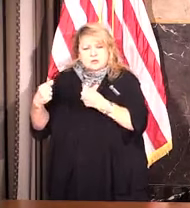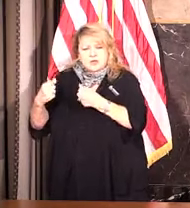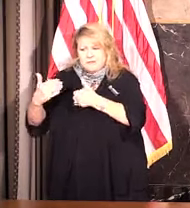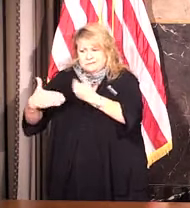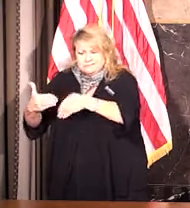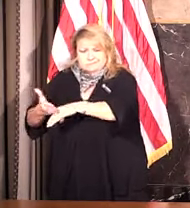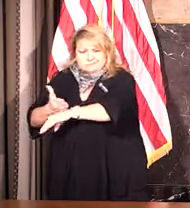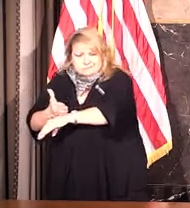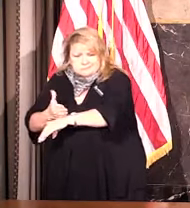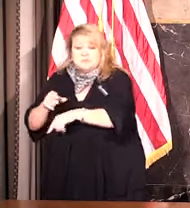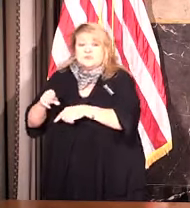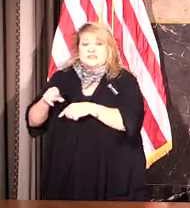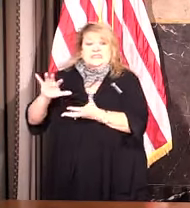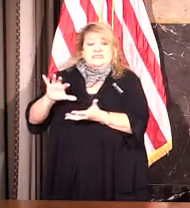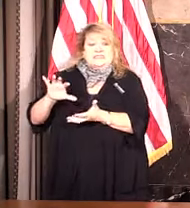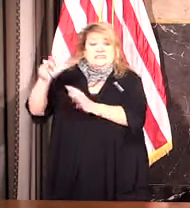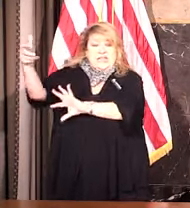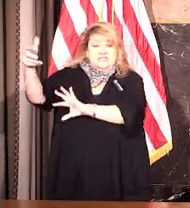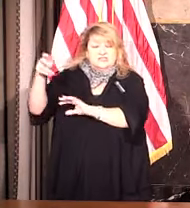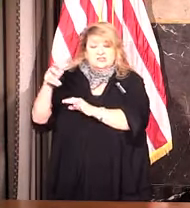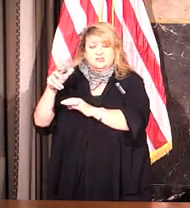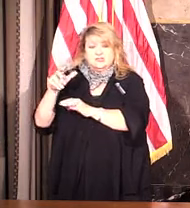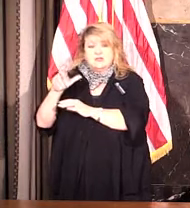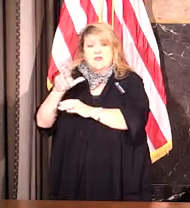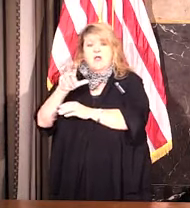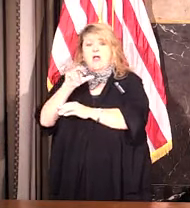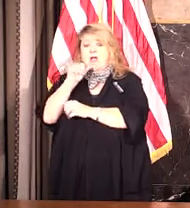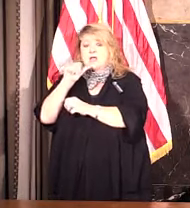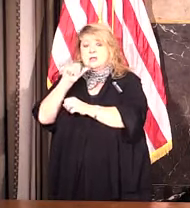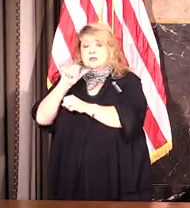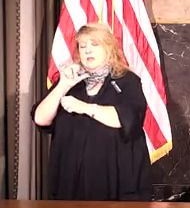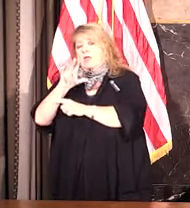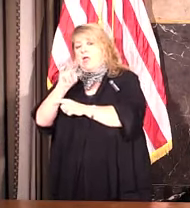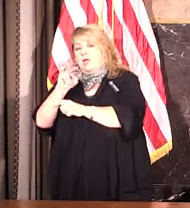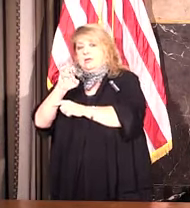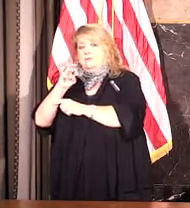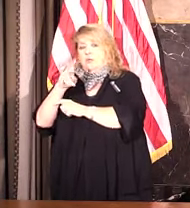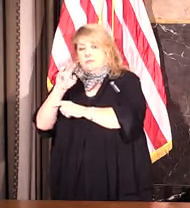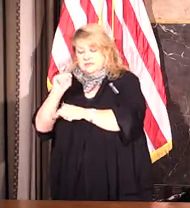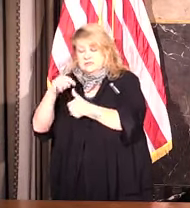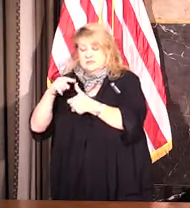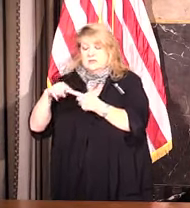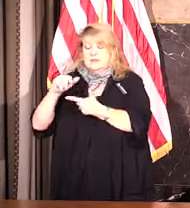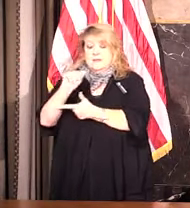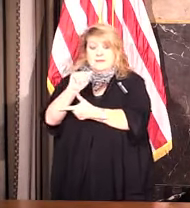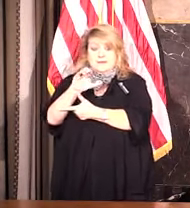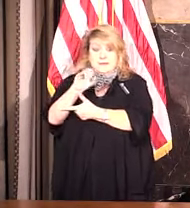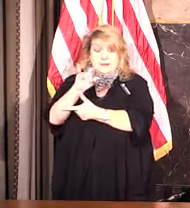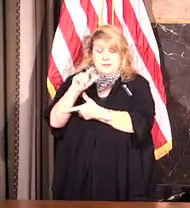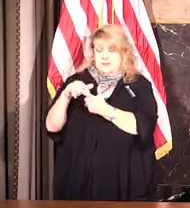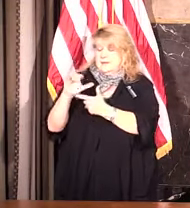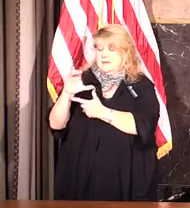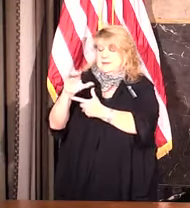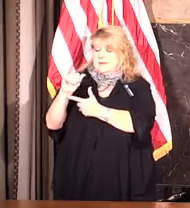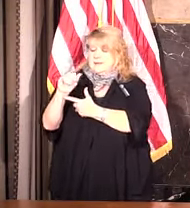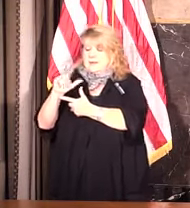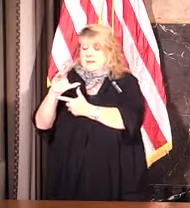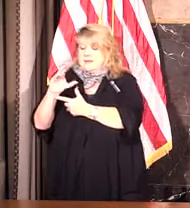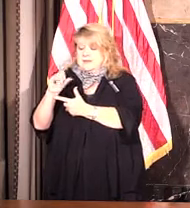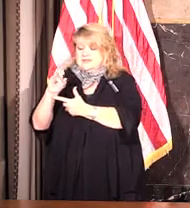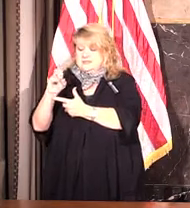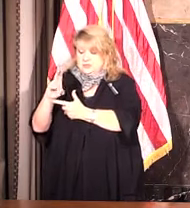disaster unemployment assistance, workers in Acadia, Calcasieu, Cameron, Jefferson Davis, and